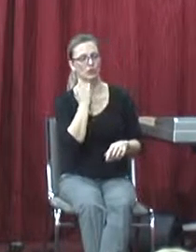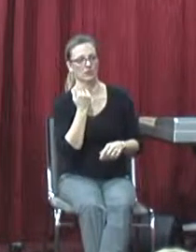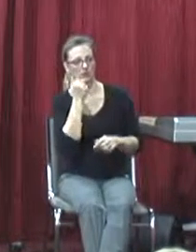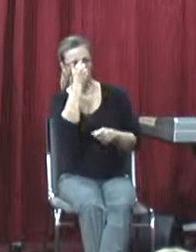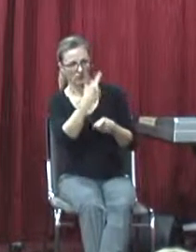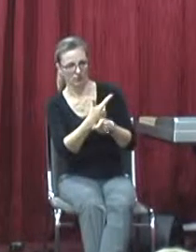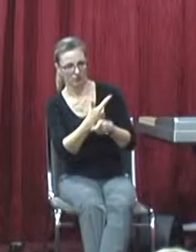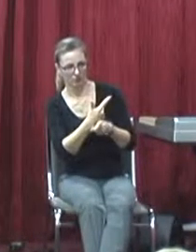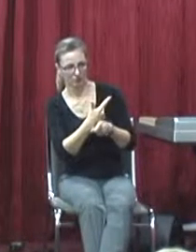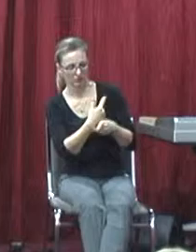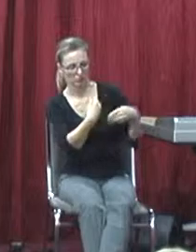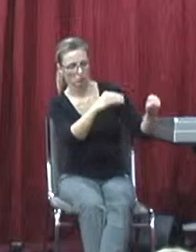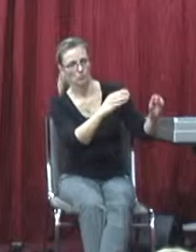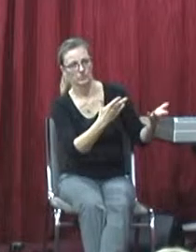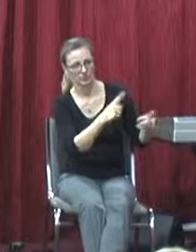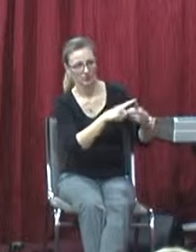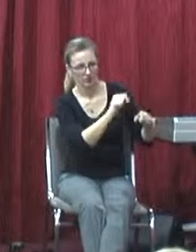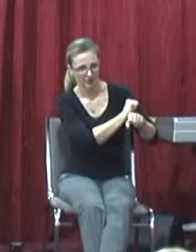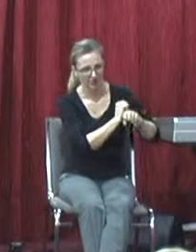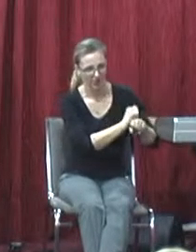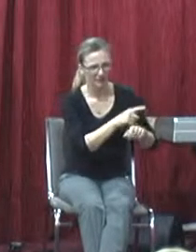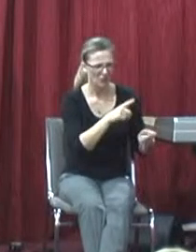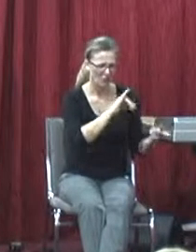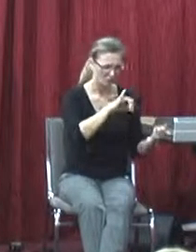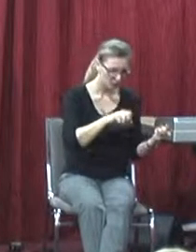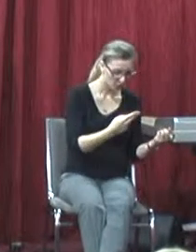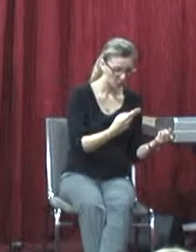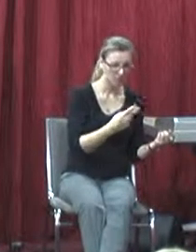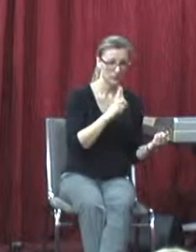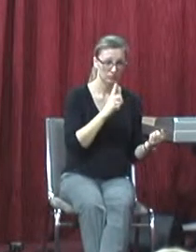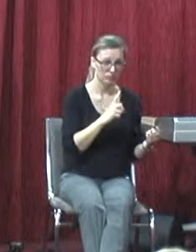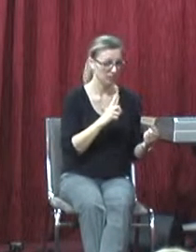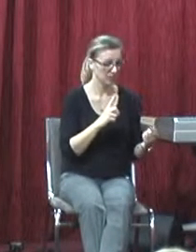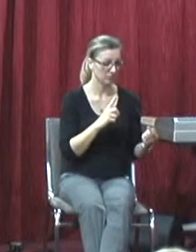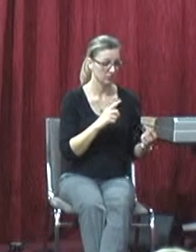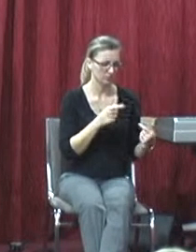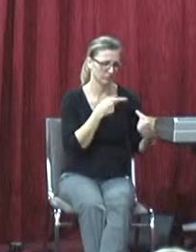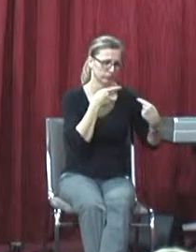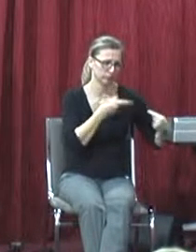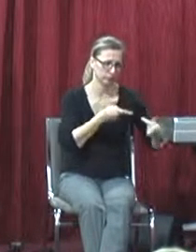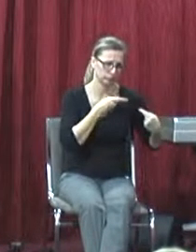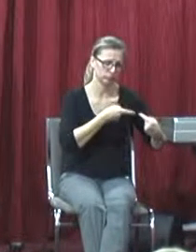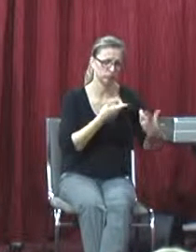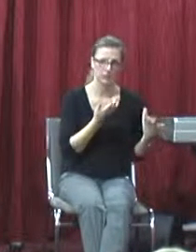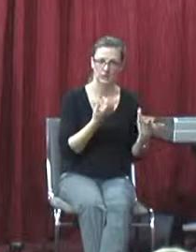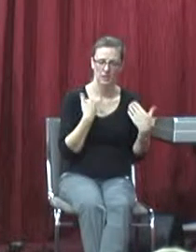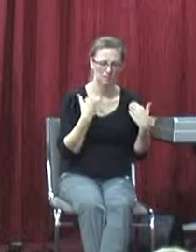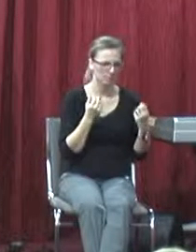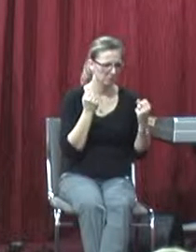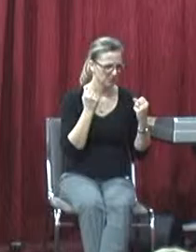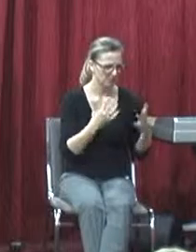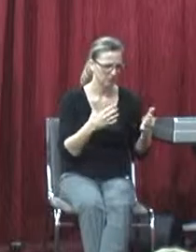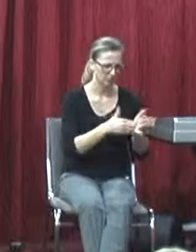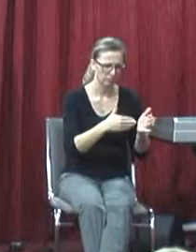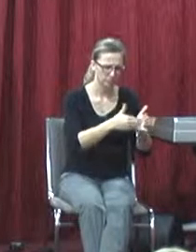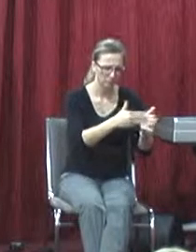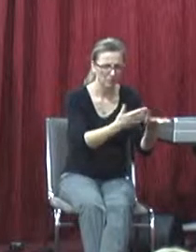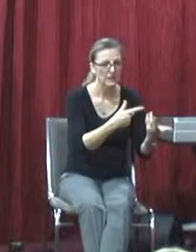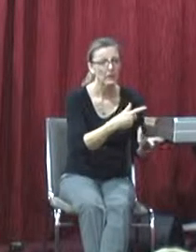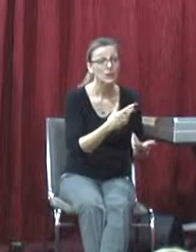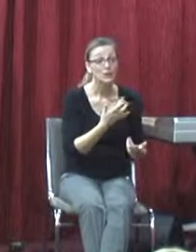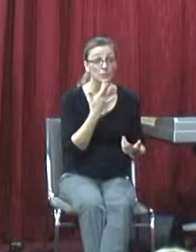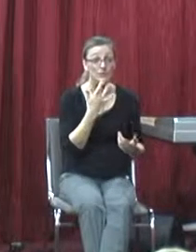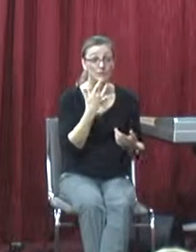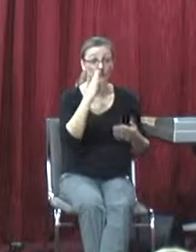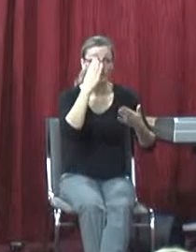So Joseph was experiencing some very significant adversity here. He was a slave. He had been the favorite son.